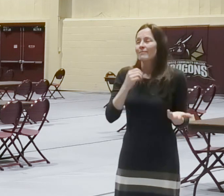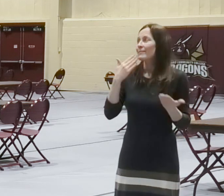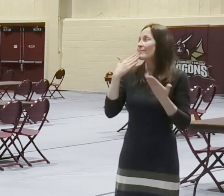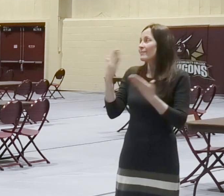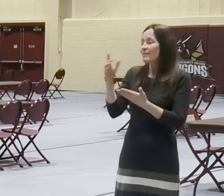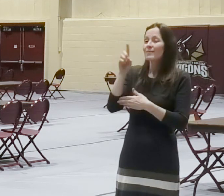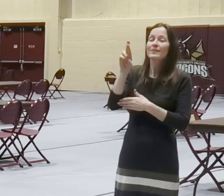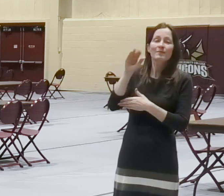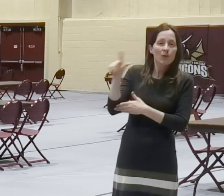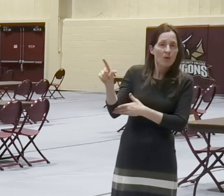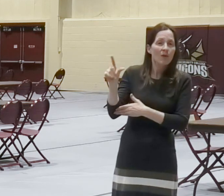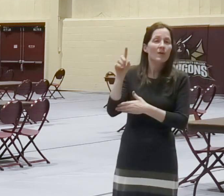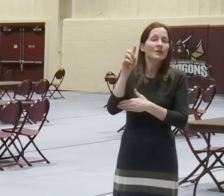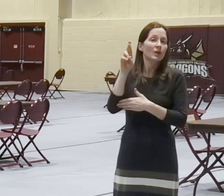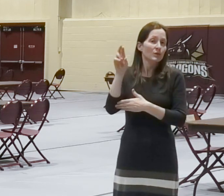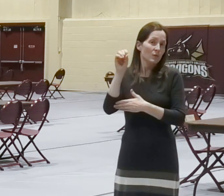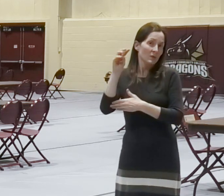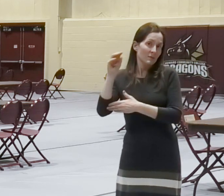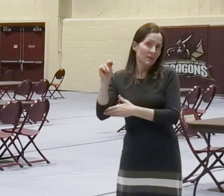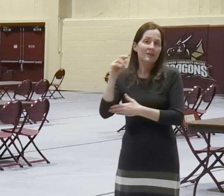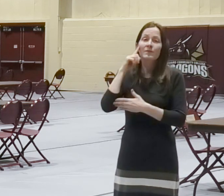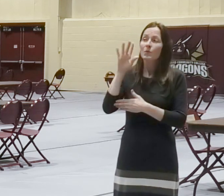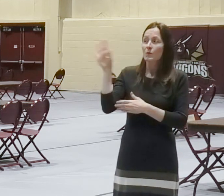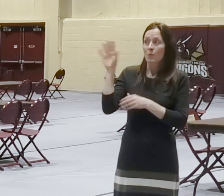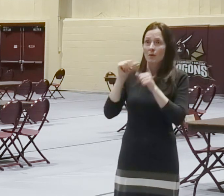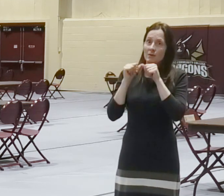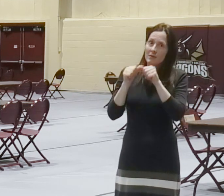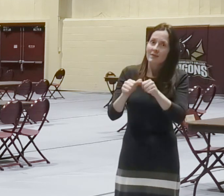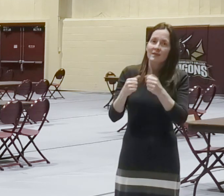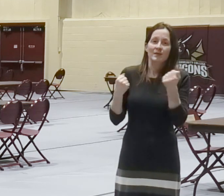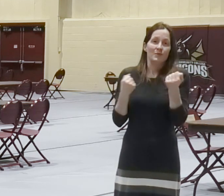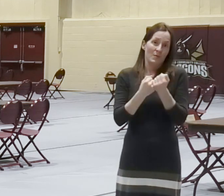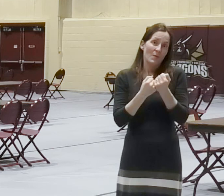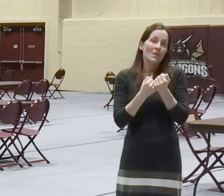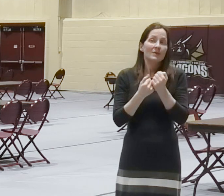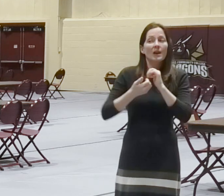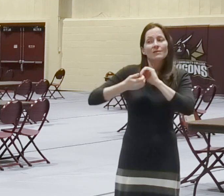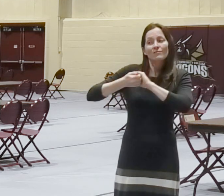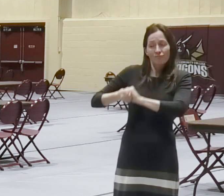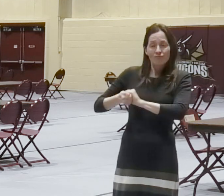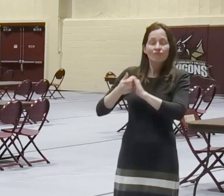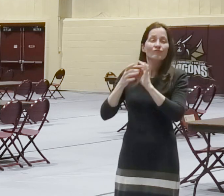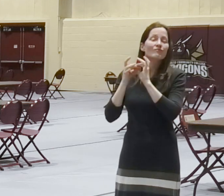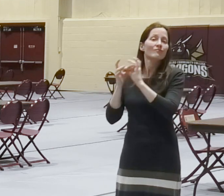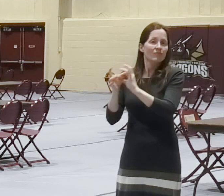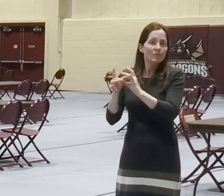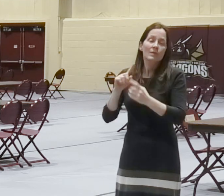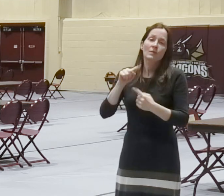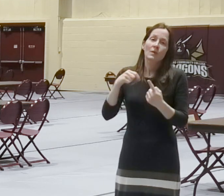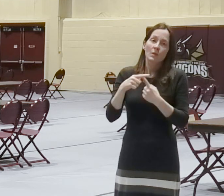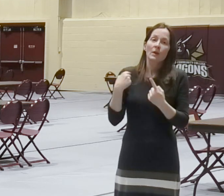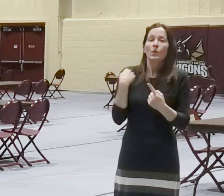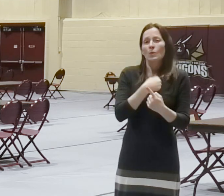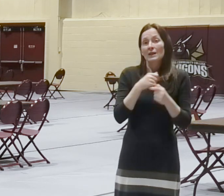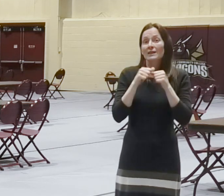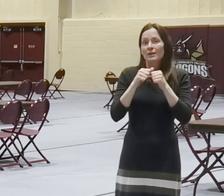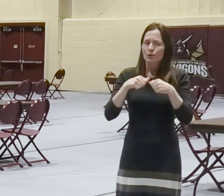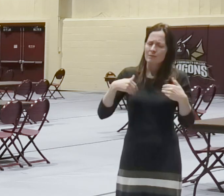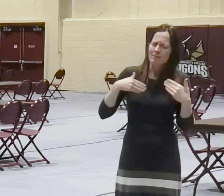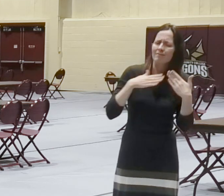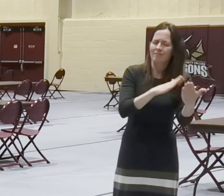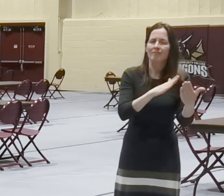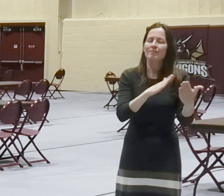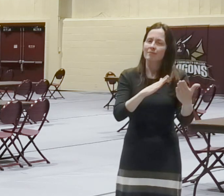Rossman, for your considered support and collaboration as we continue to navigate this unprecedented pandemic. Thank you very